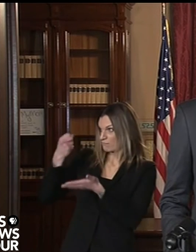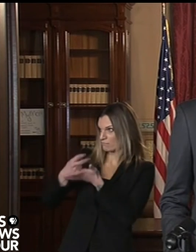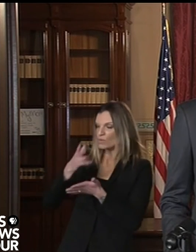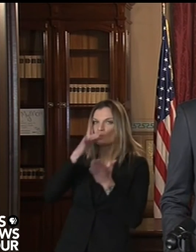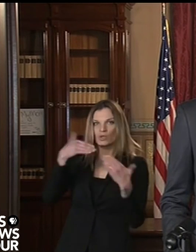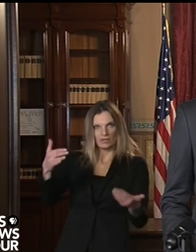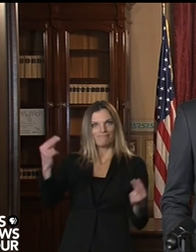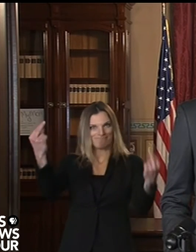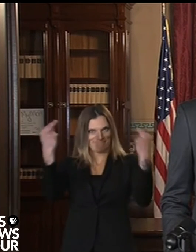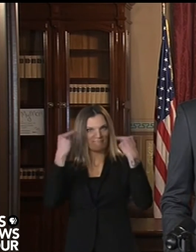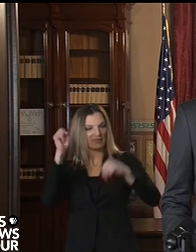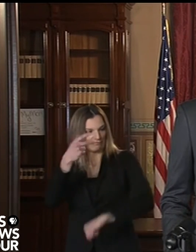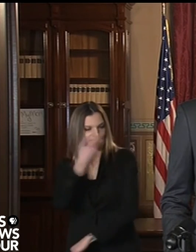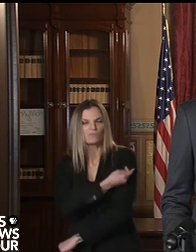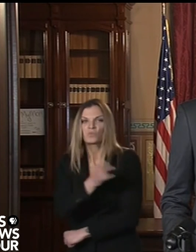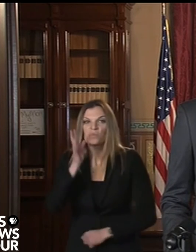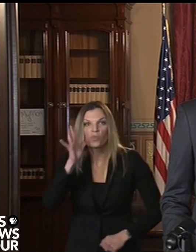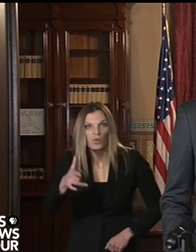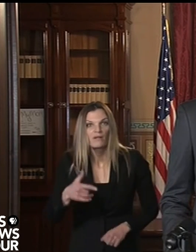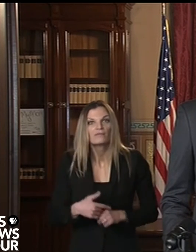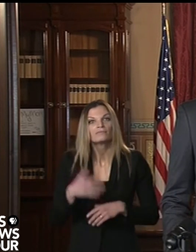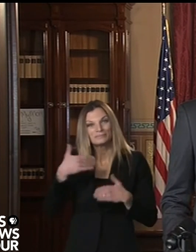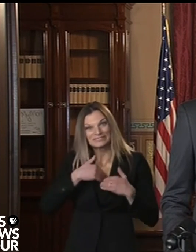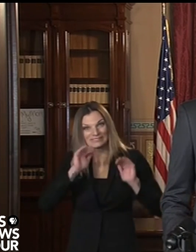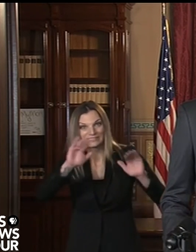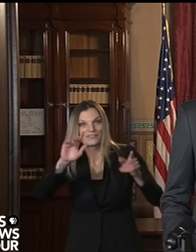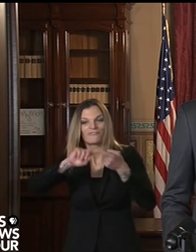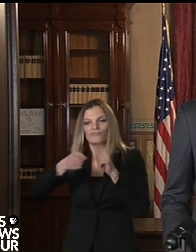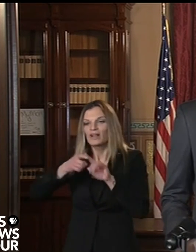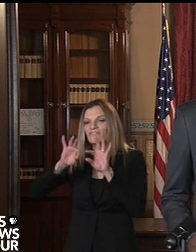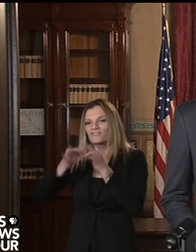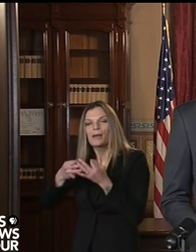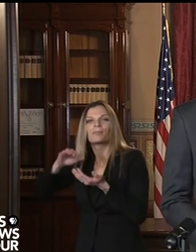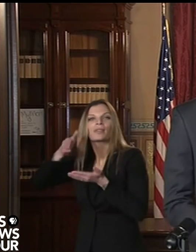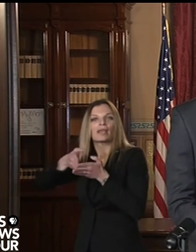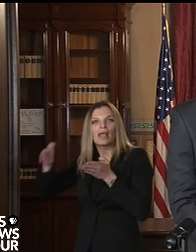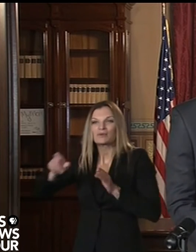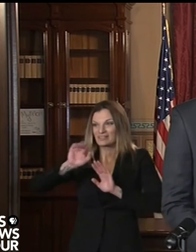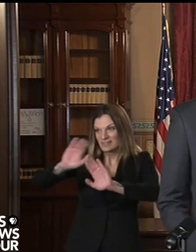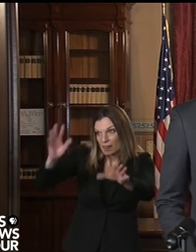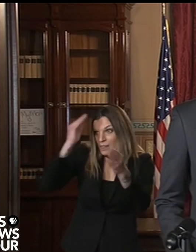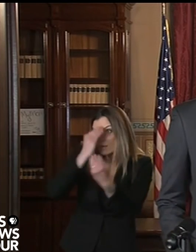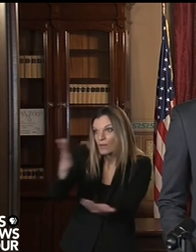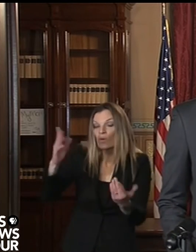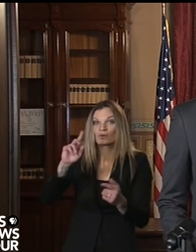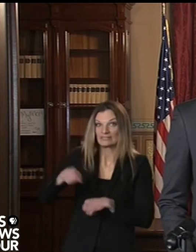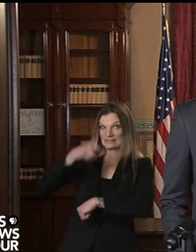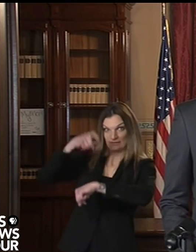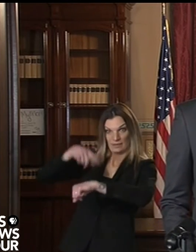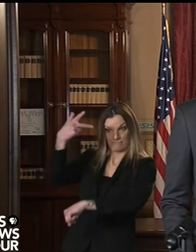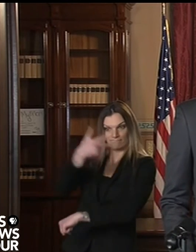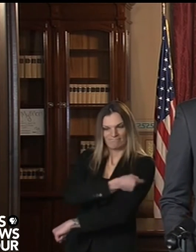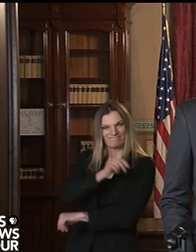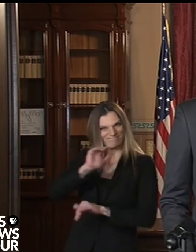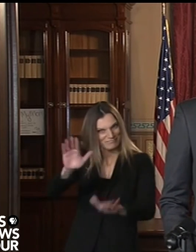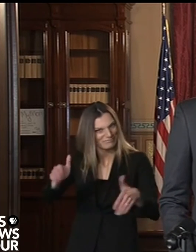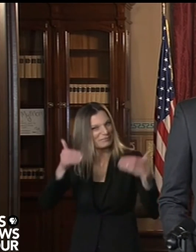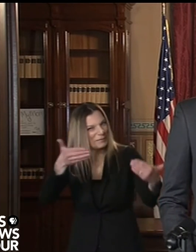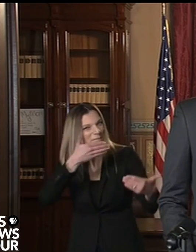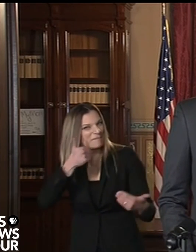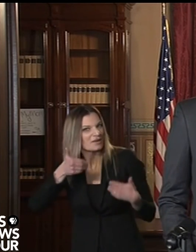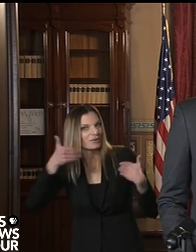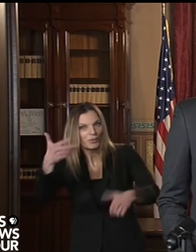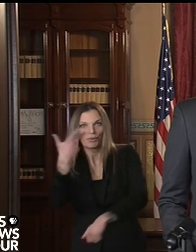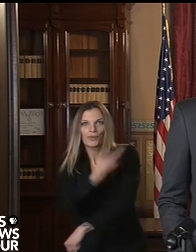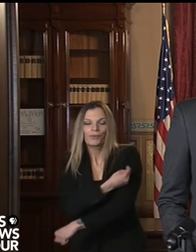you to tell your friends and family members, your neighbors, that we must all do our part to protect one another when the time comes.